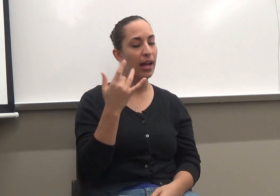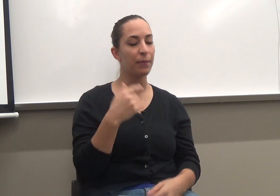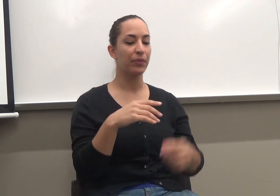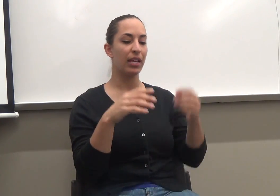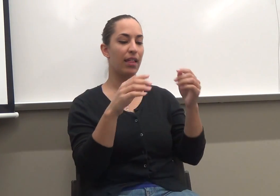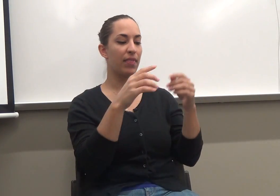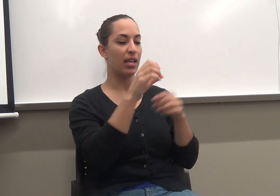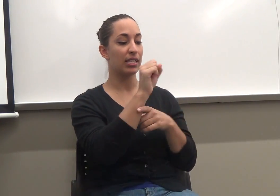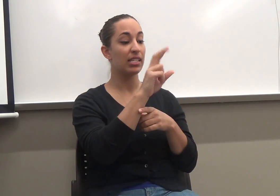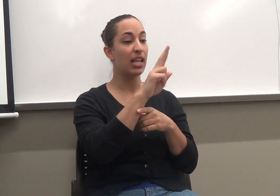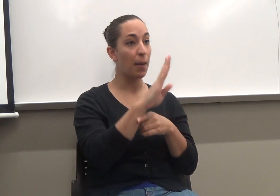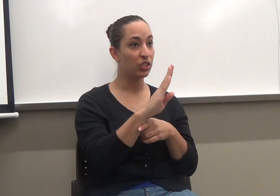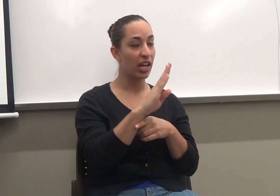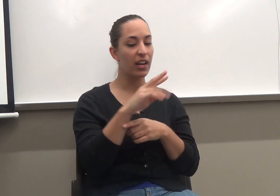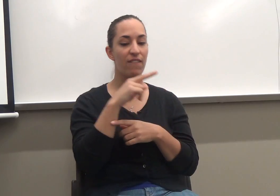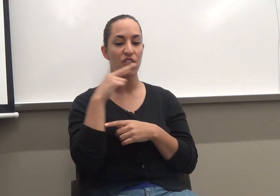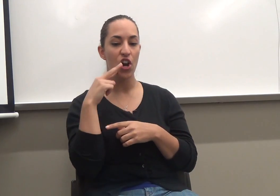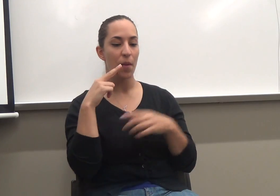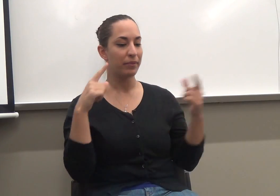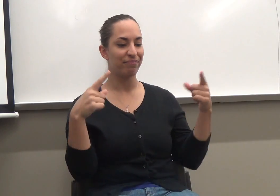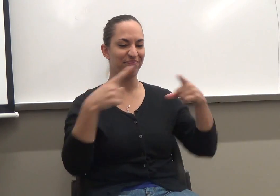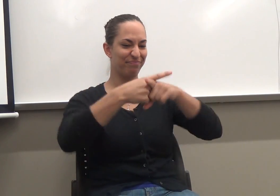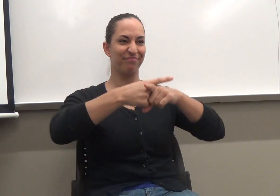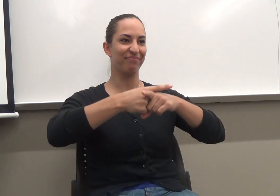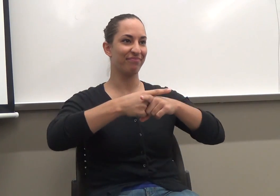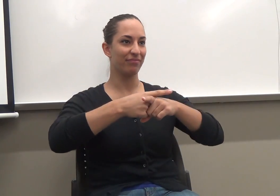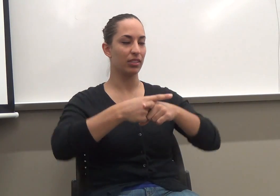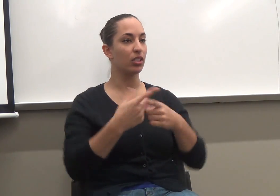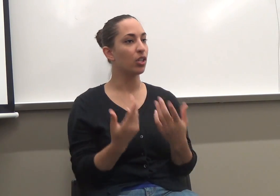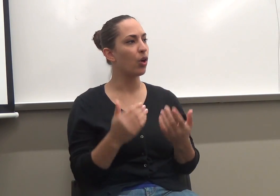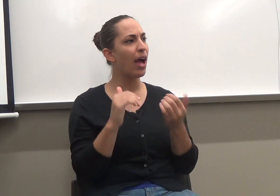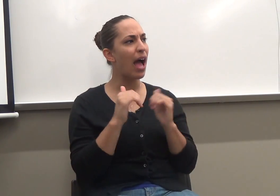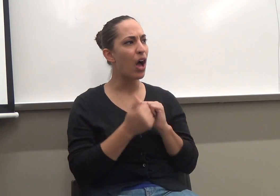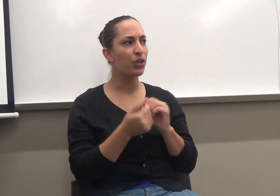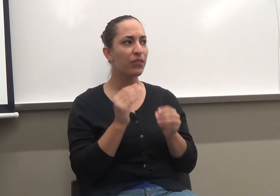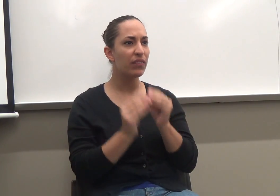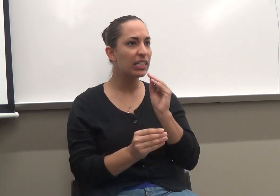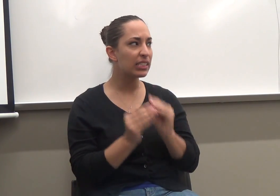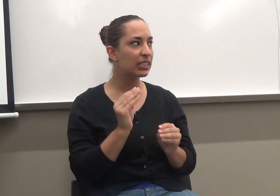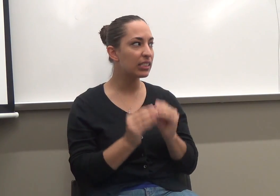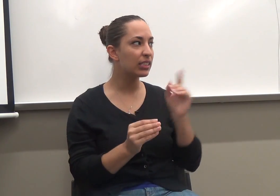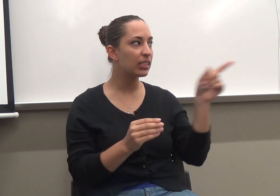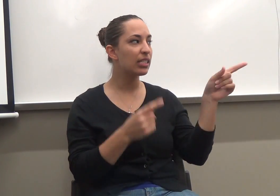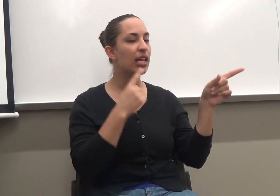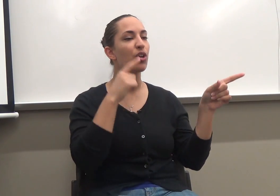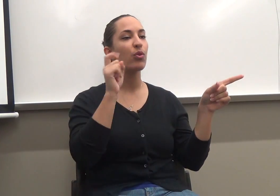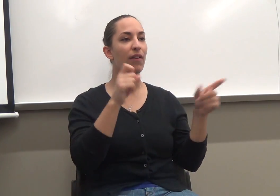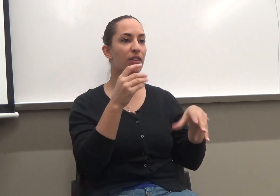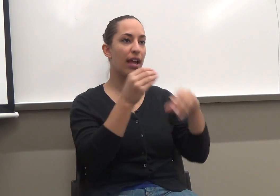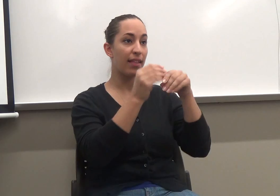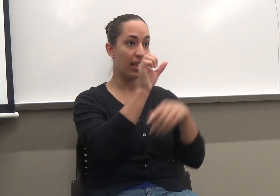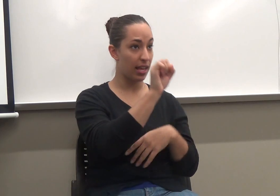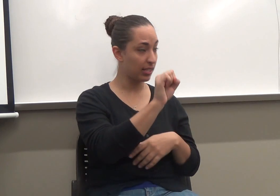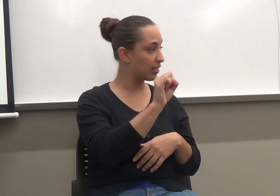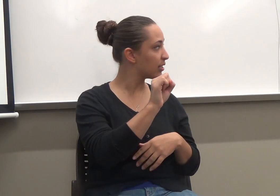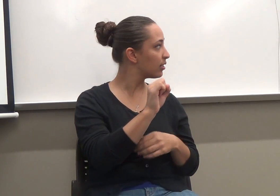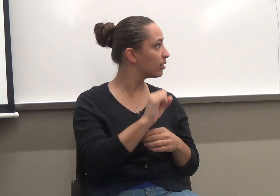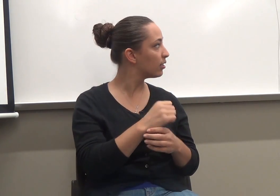okay? But how do you fix that? Yeah, you have to put the S on. What about